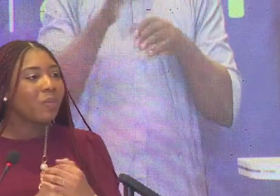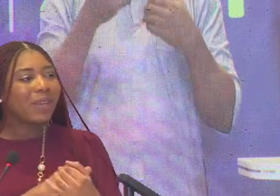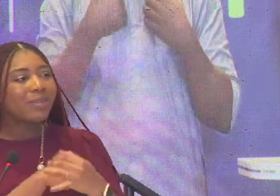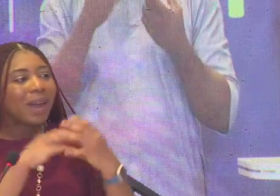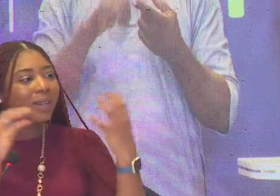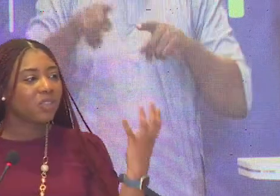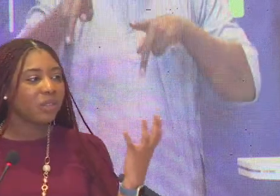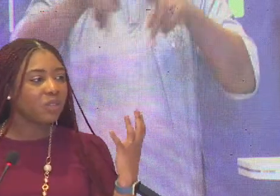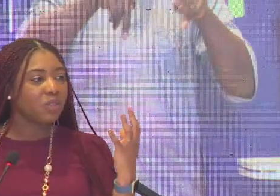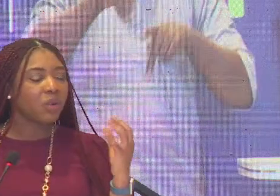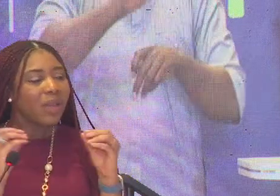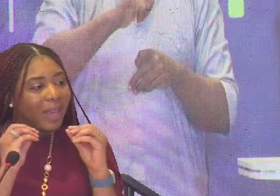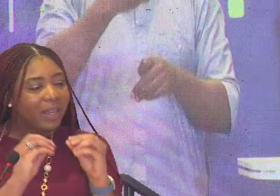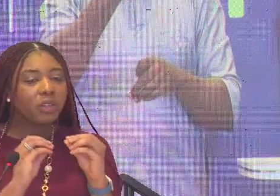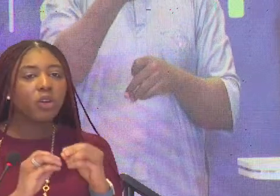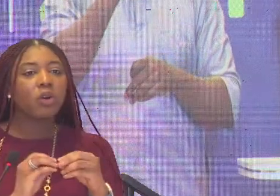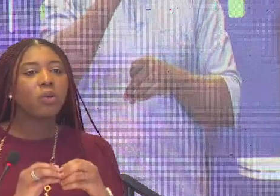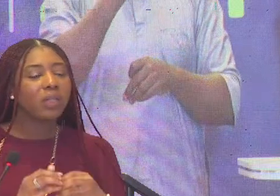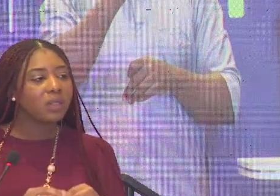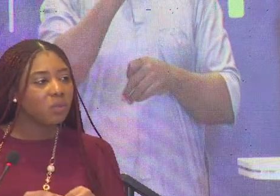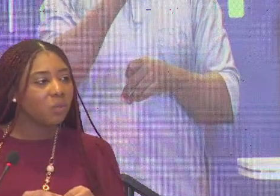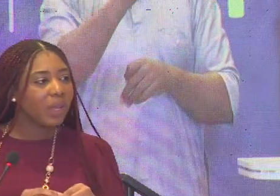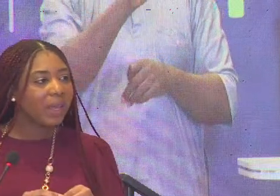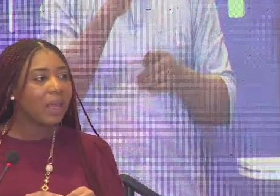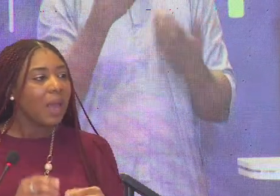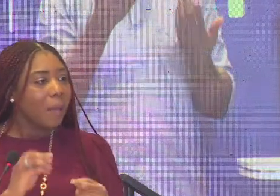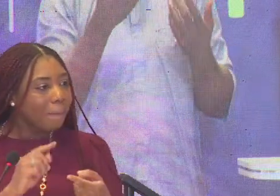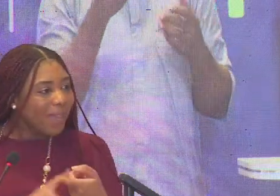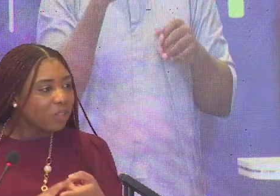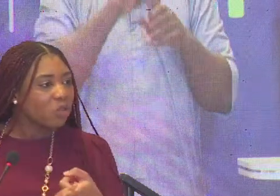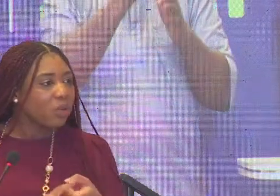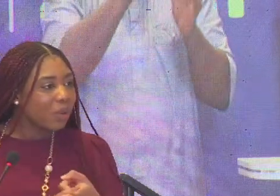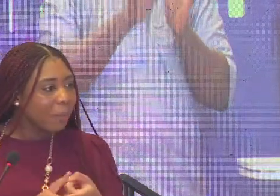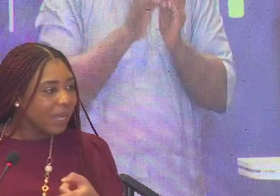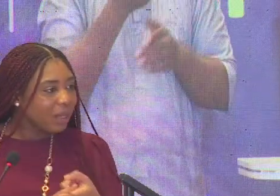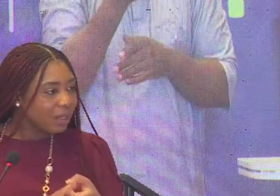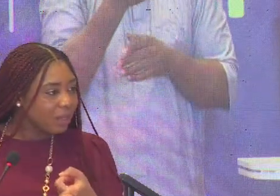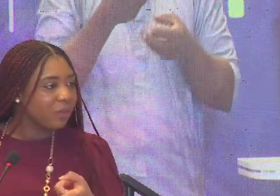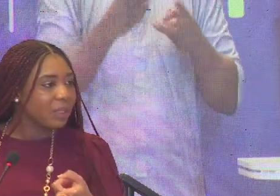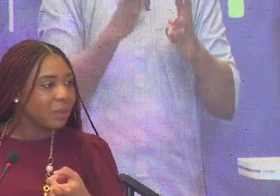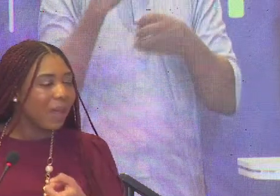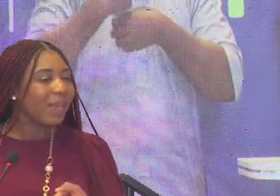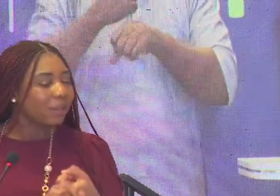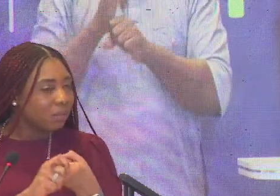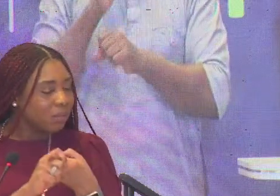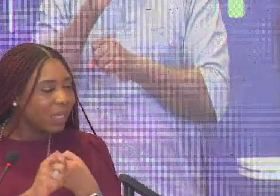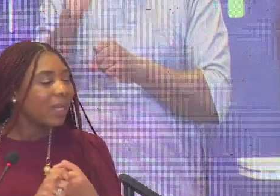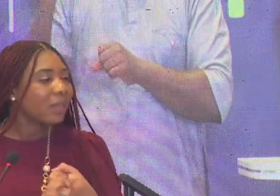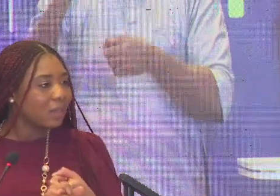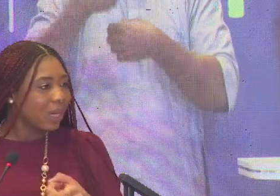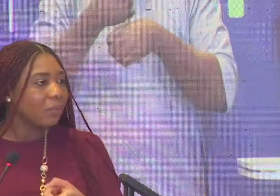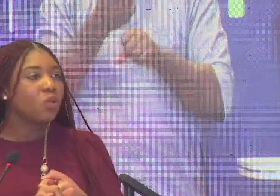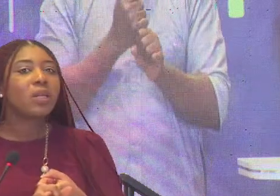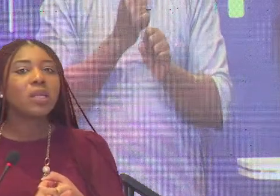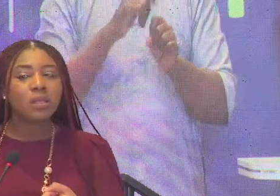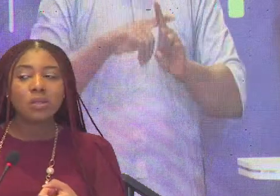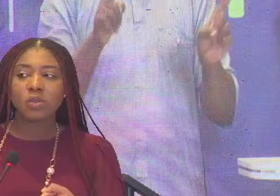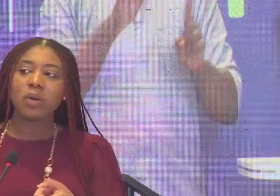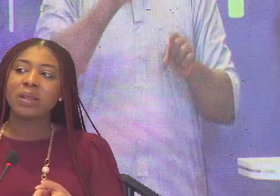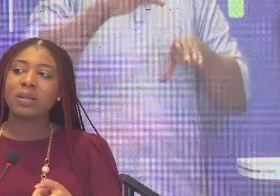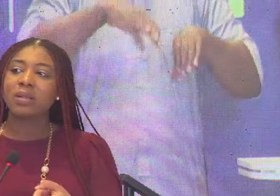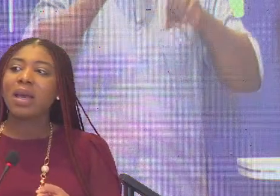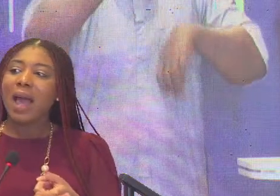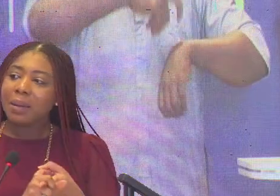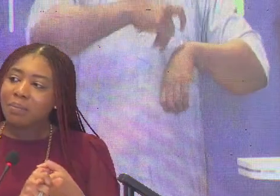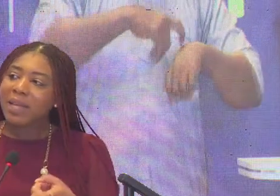perform a grand gesture. In your own little way, make sure you are making a difference by taking the time to listen to